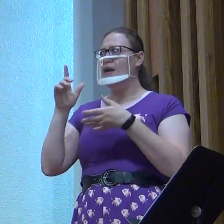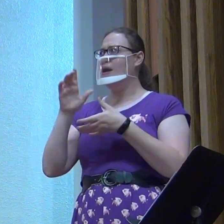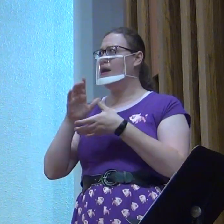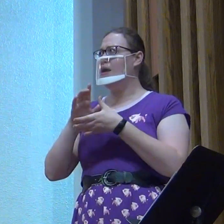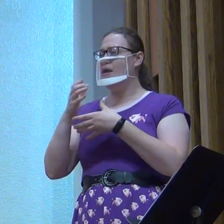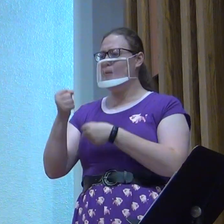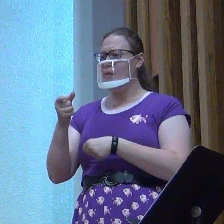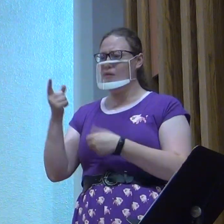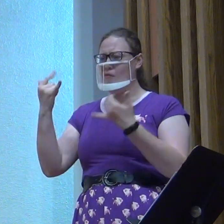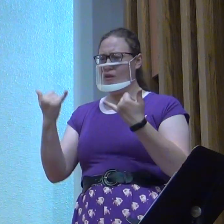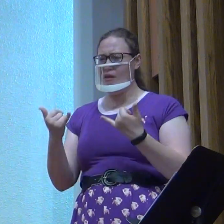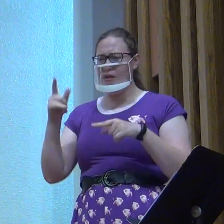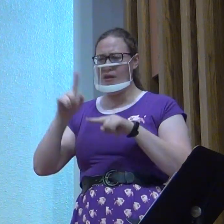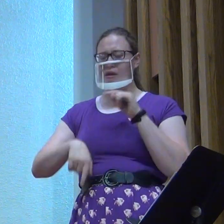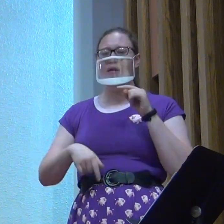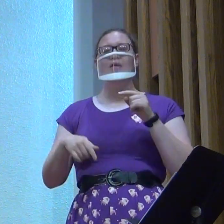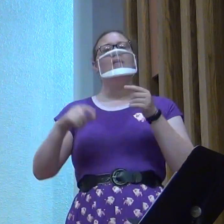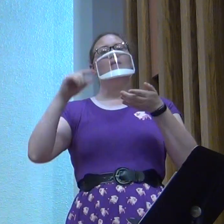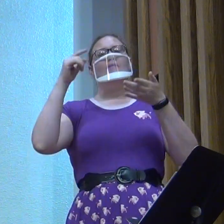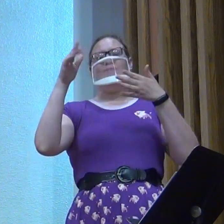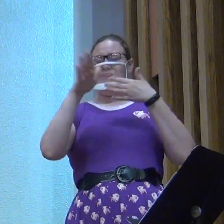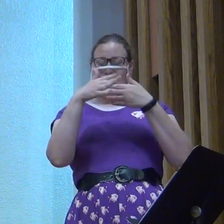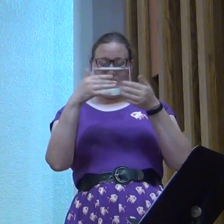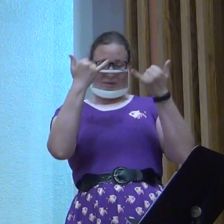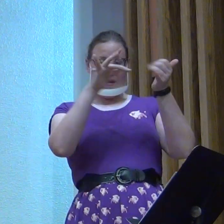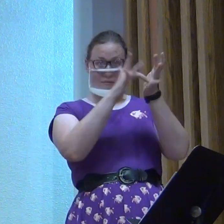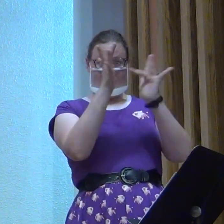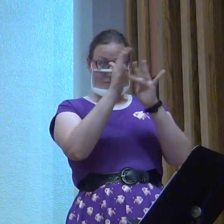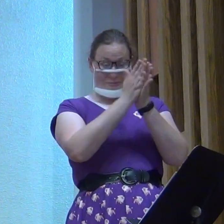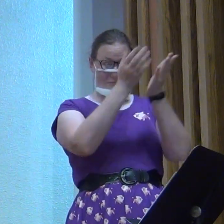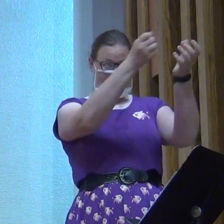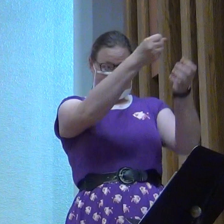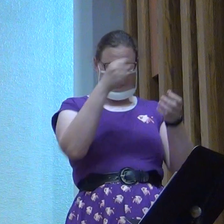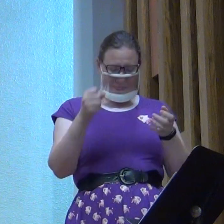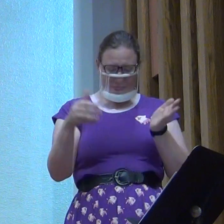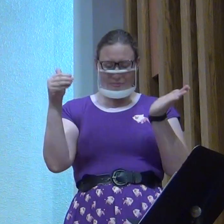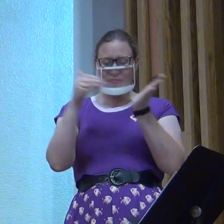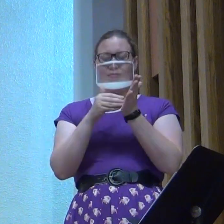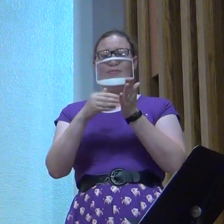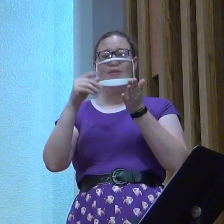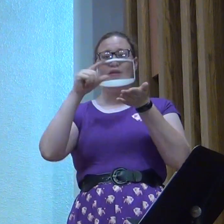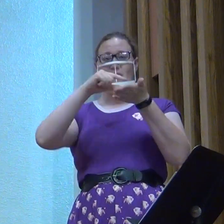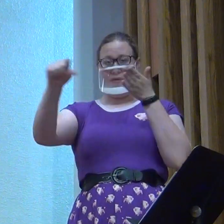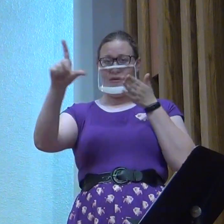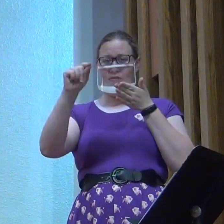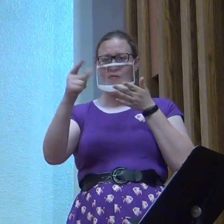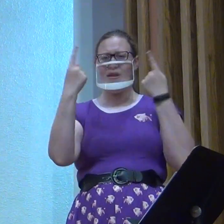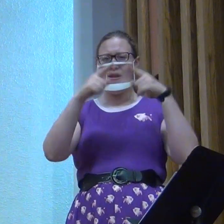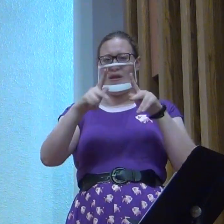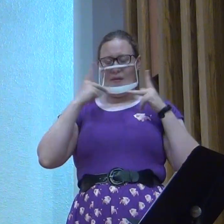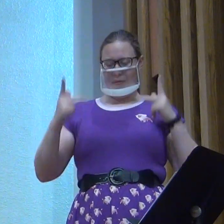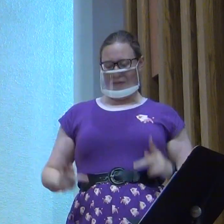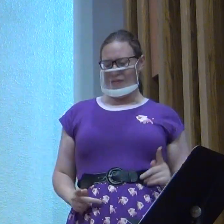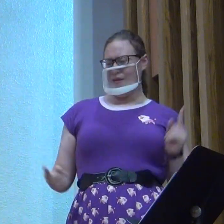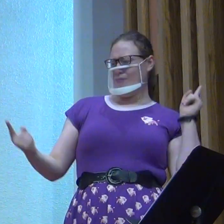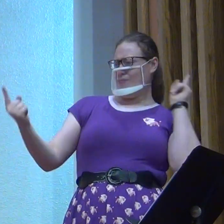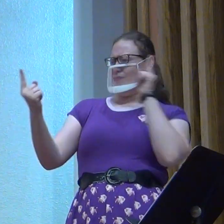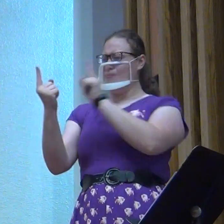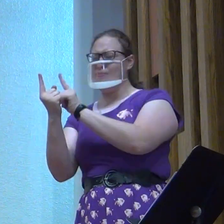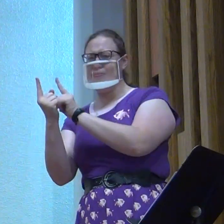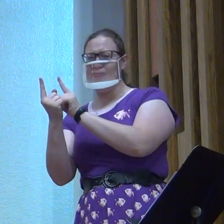the context. Here, the Pharisees are coming to Jesus and asking questions. And in the Gospels, when